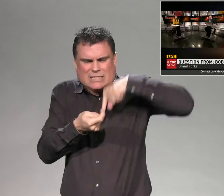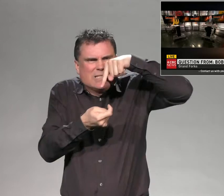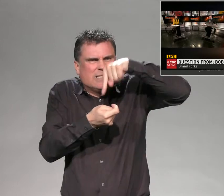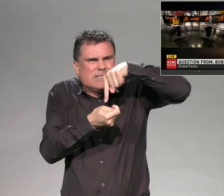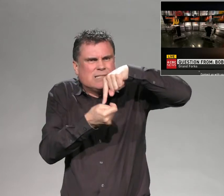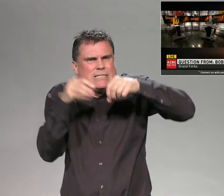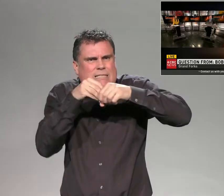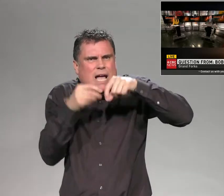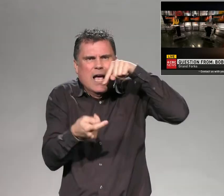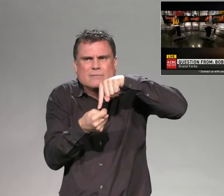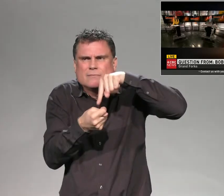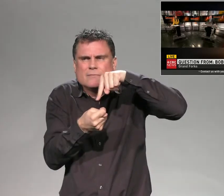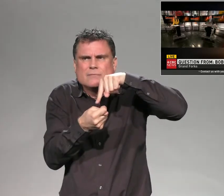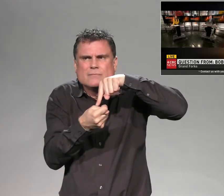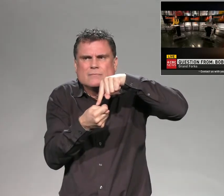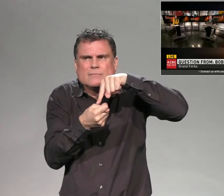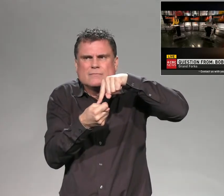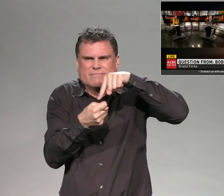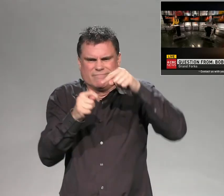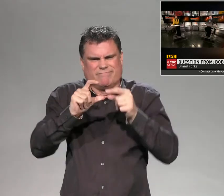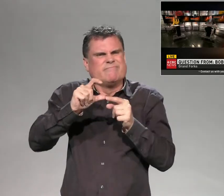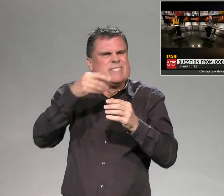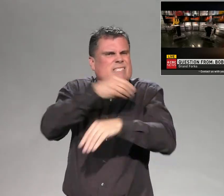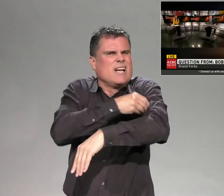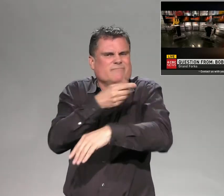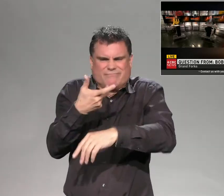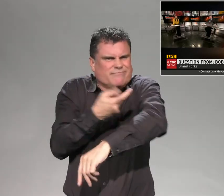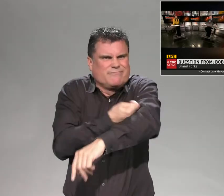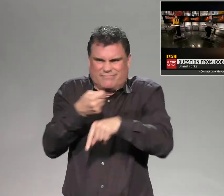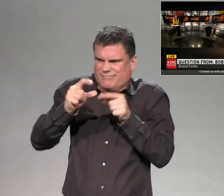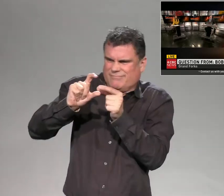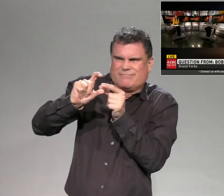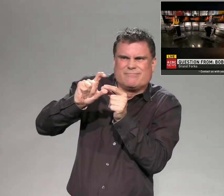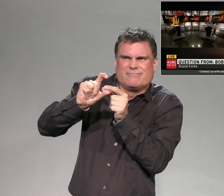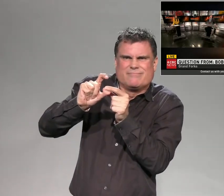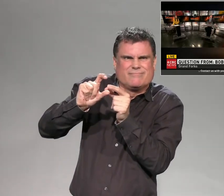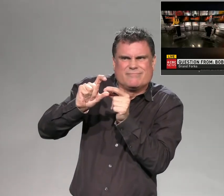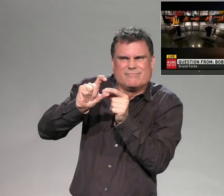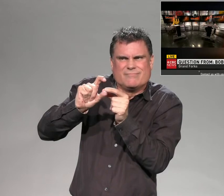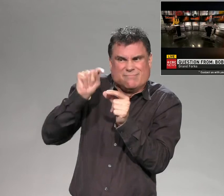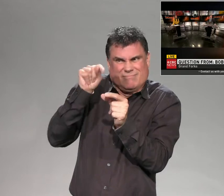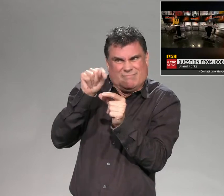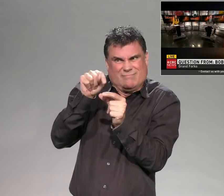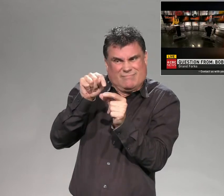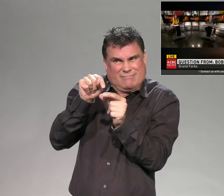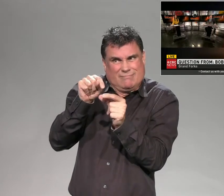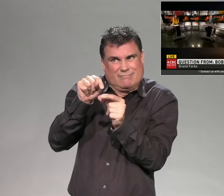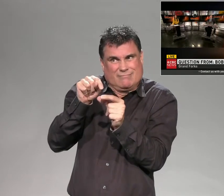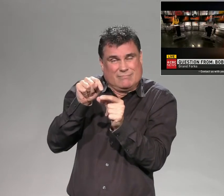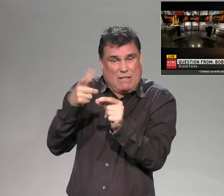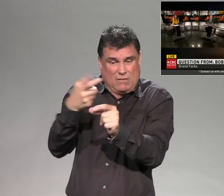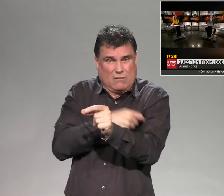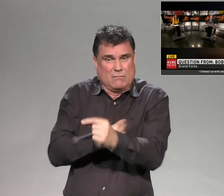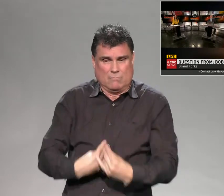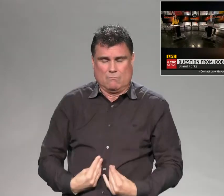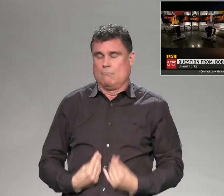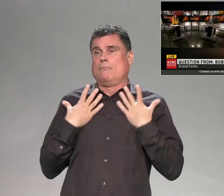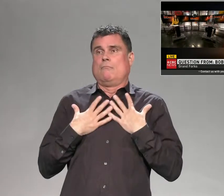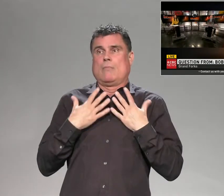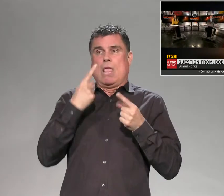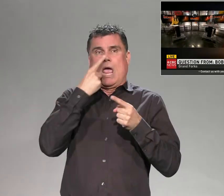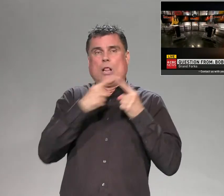whether or not I am going to be in a position where I'm going to have an anaphylactic shock from the vaccine. Dr.